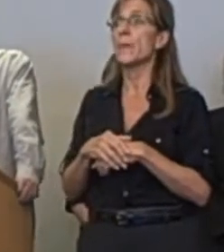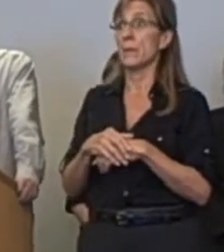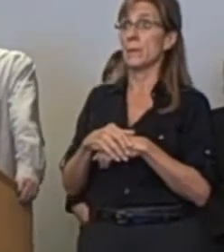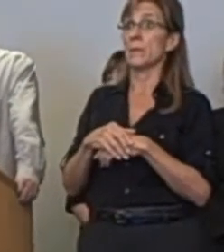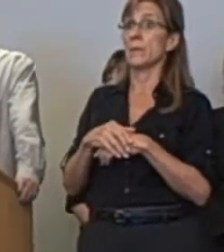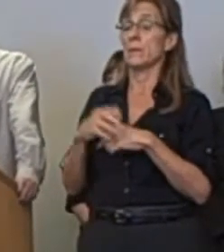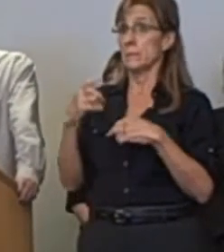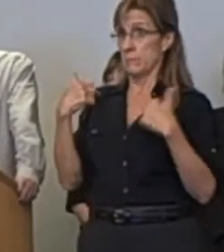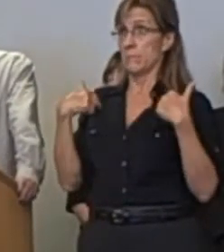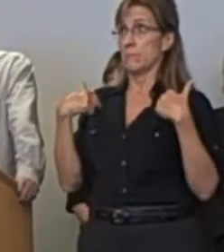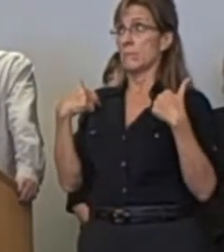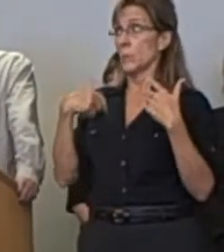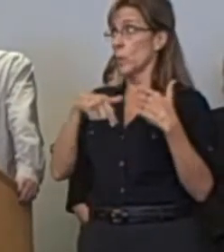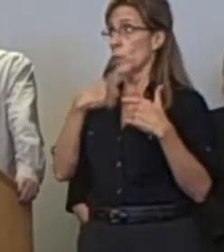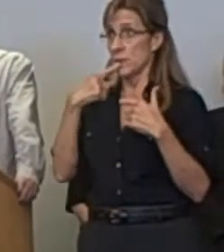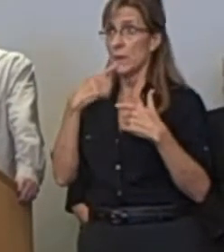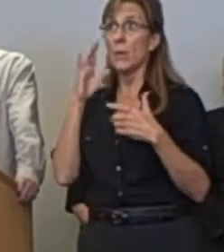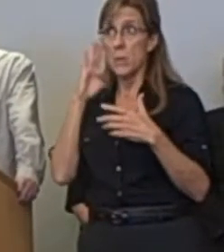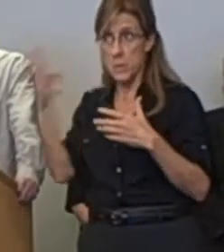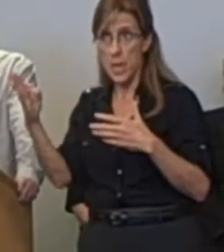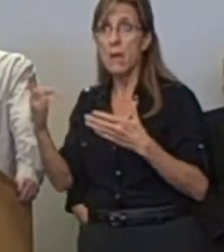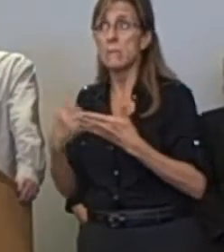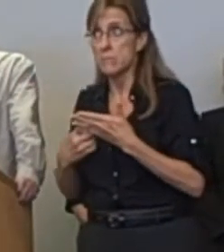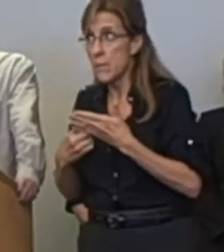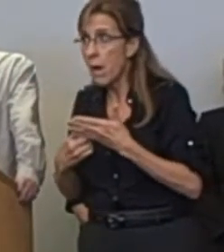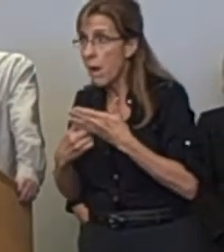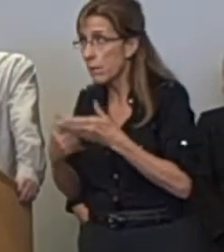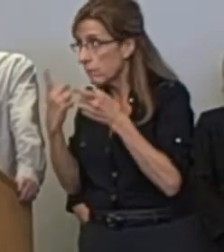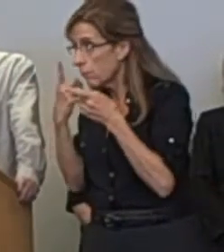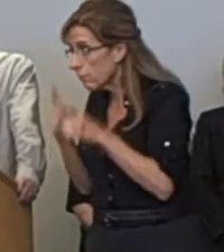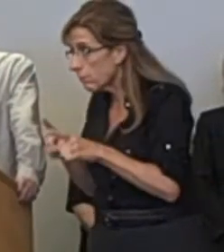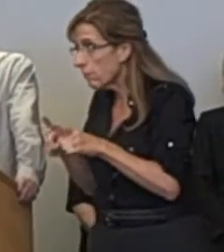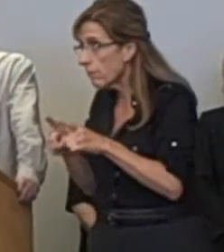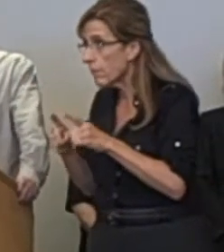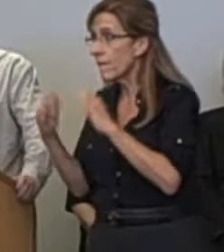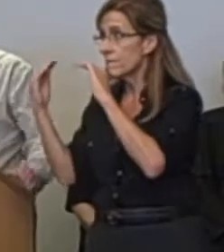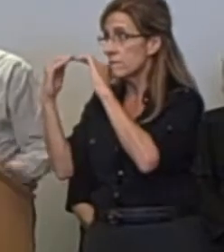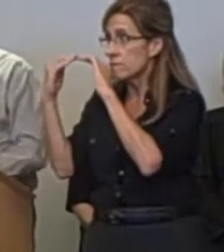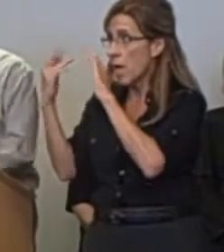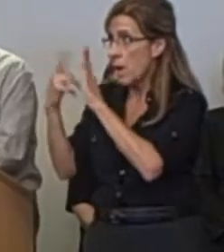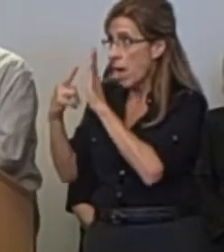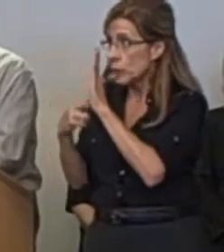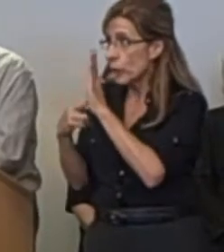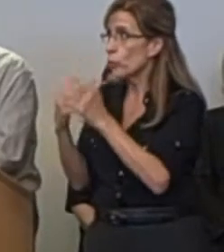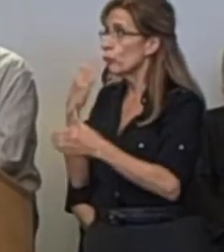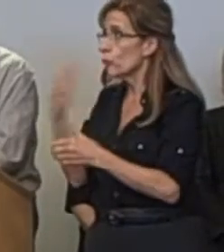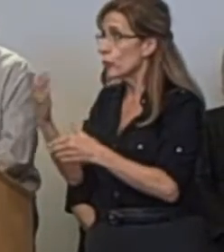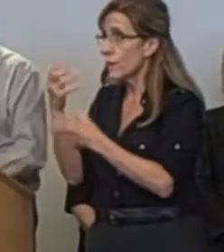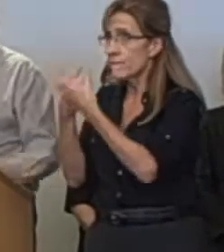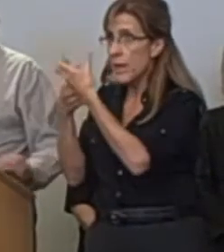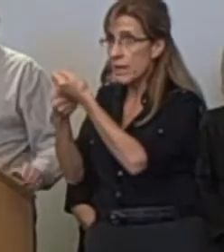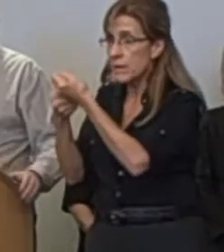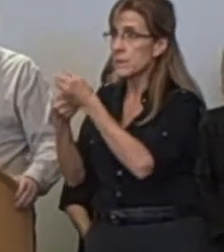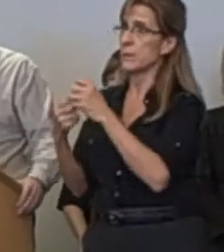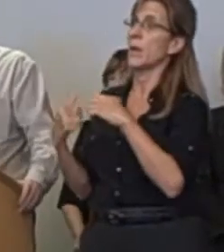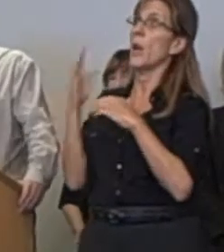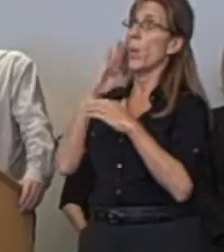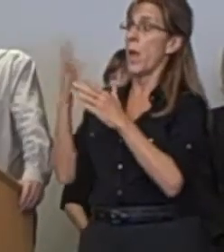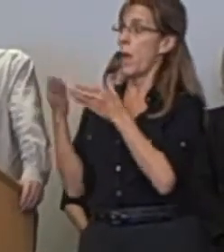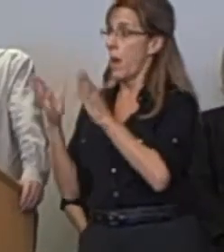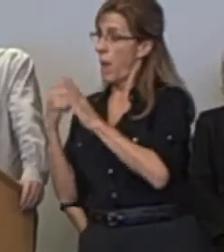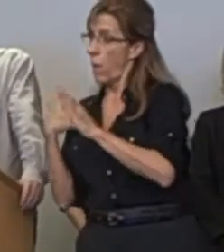We said we were willing to bargain in good faith for a fair contract. A fair contract will allow us to support our